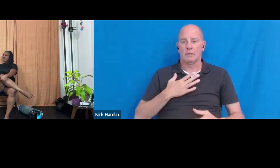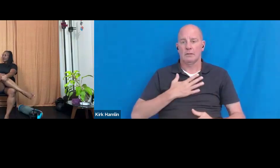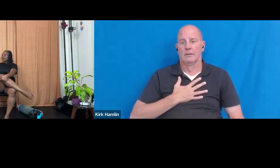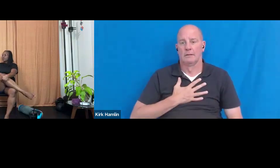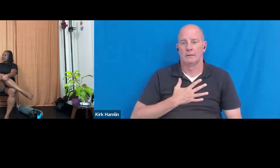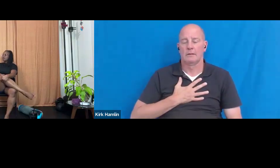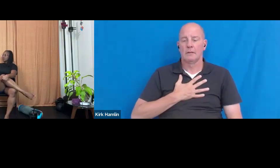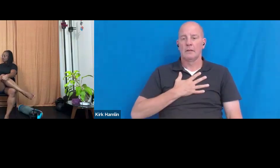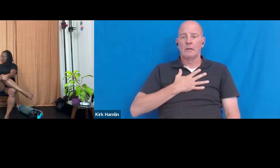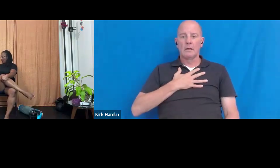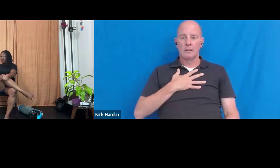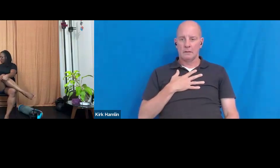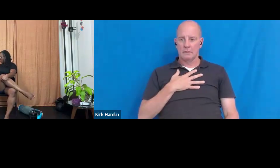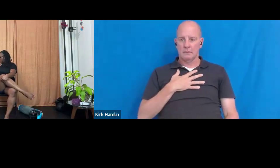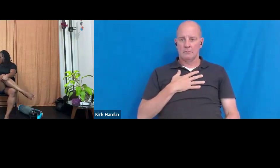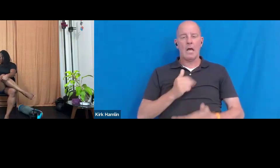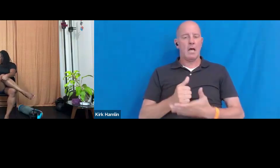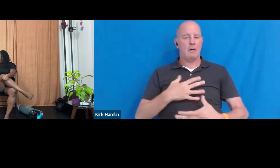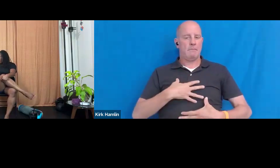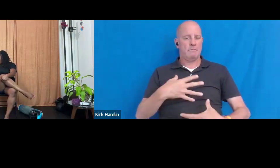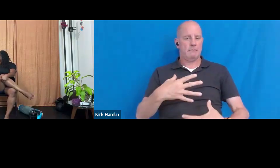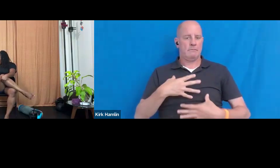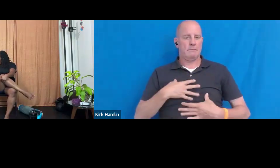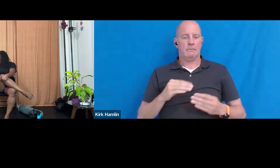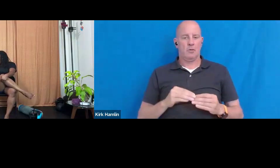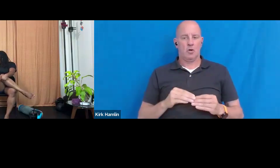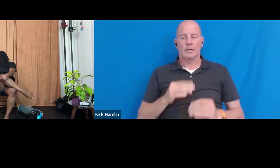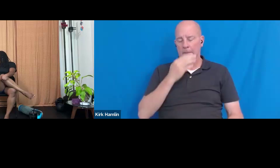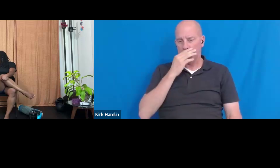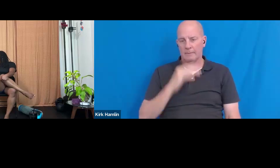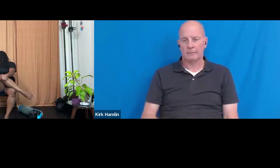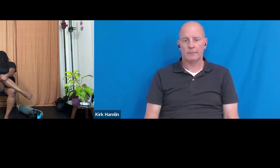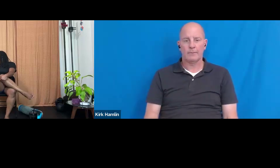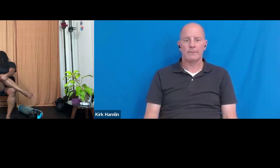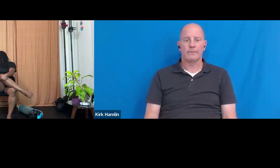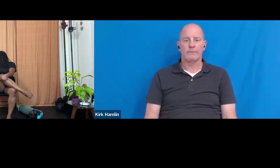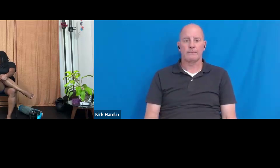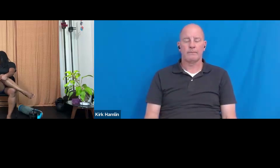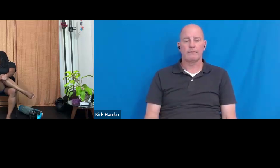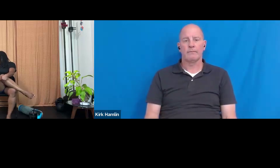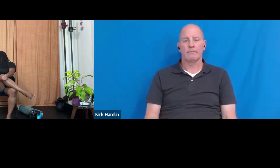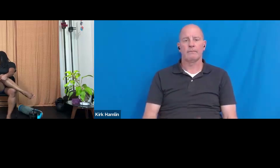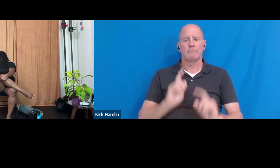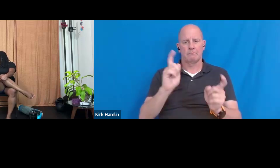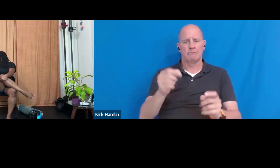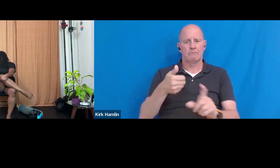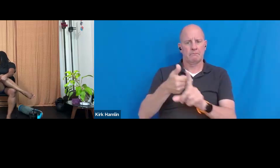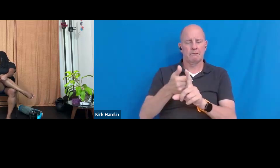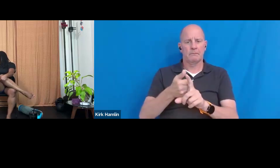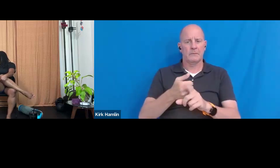Move your belly around if you need to. Move your bosom out the way. Give yourself all the space you need to